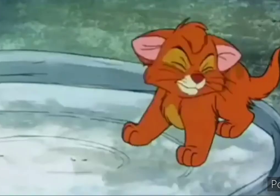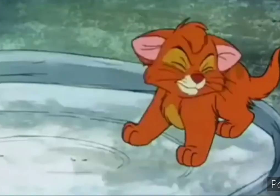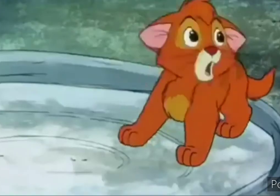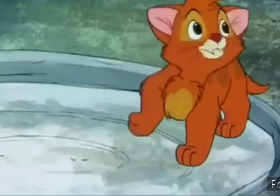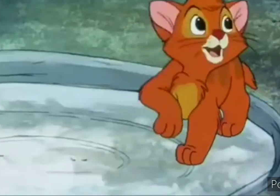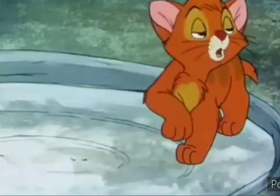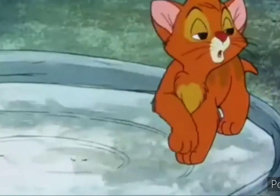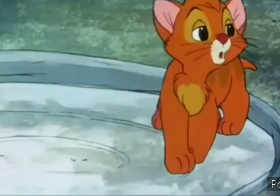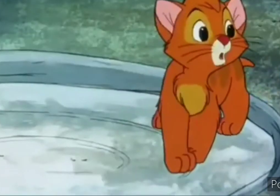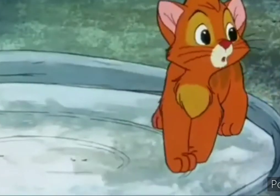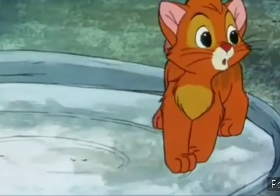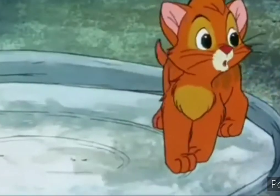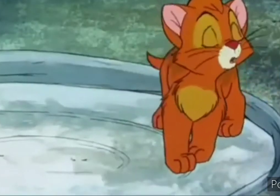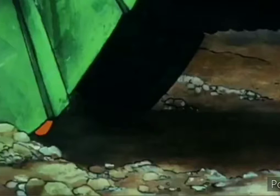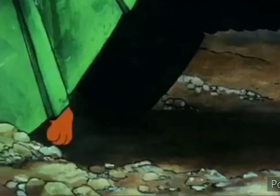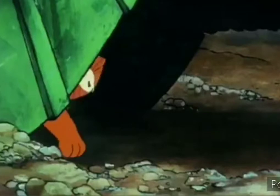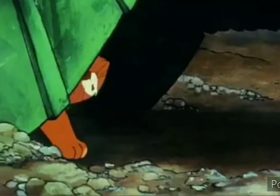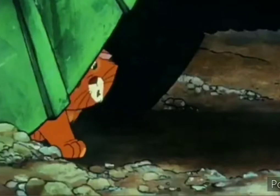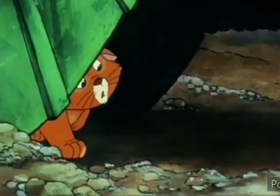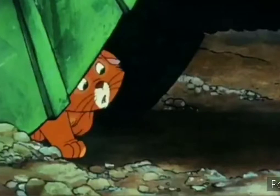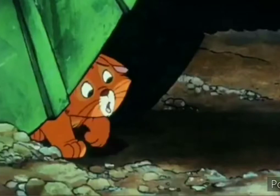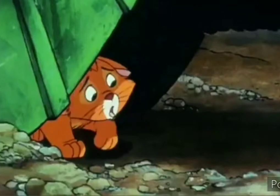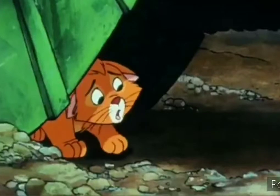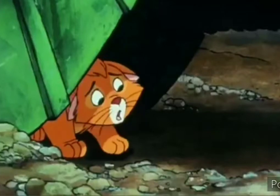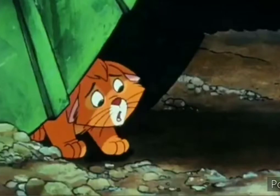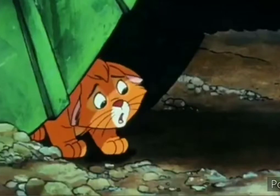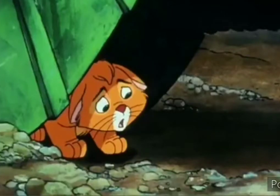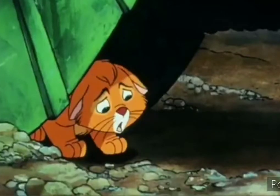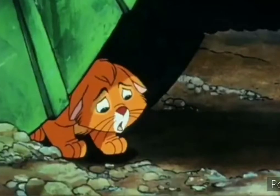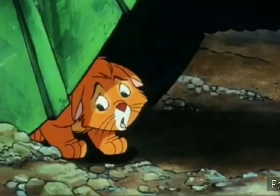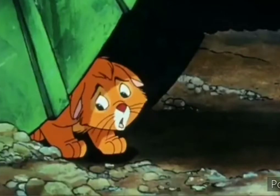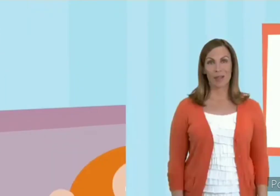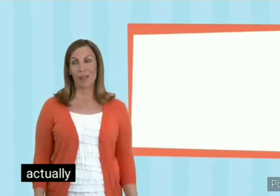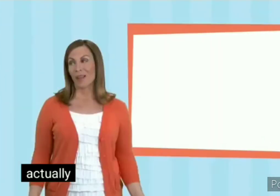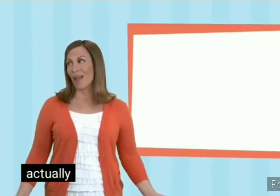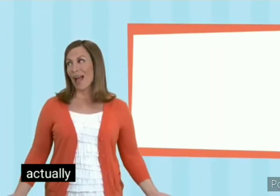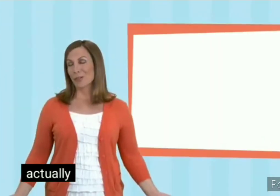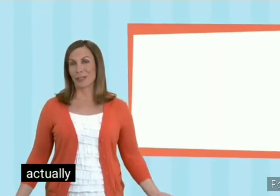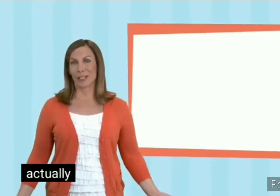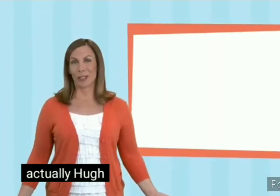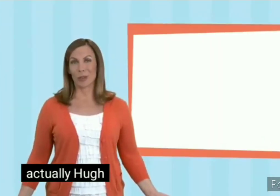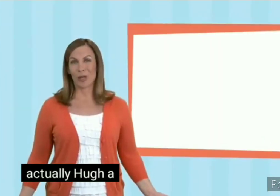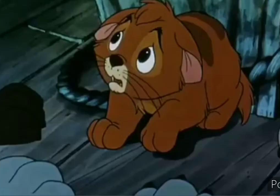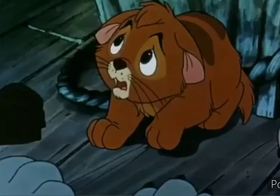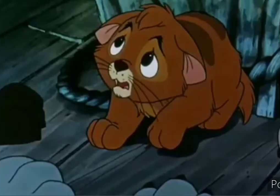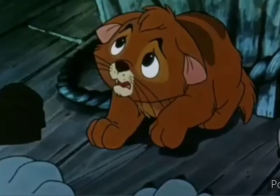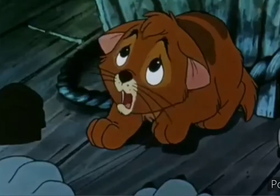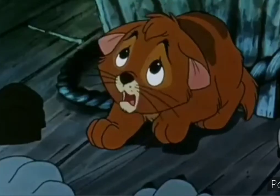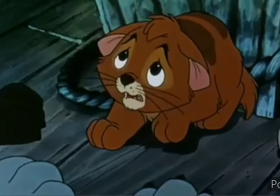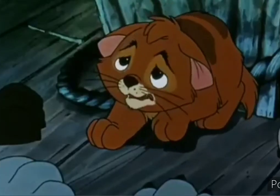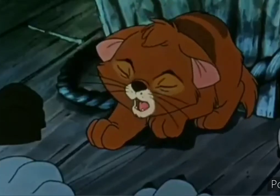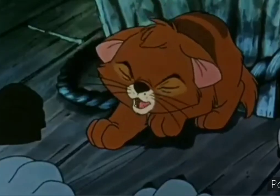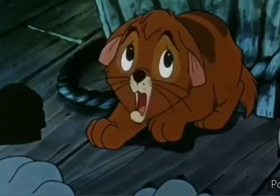Sebastian, I've been looking all over for you. I've got an urgent message from the Sea King. The Sea King? He wants to